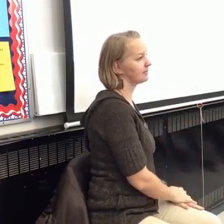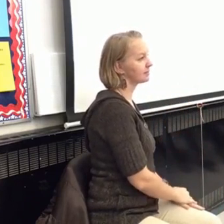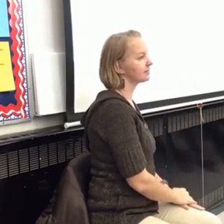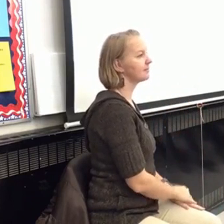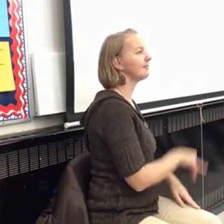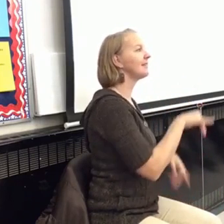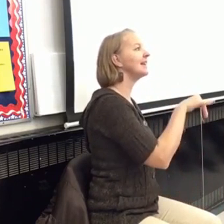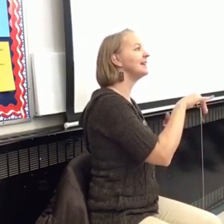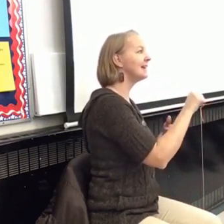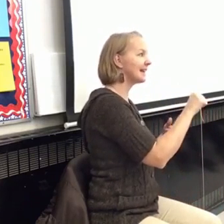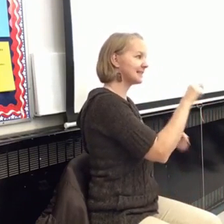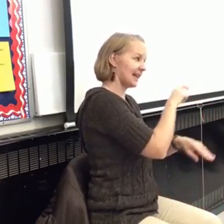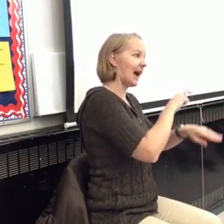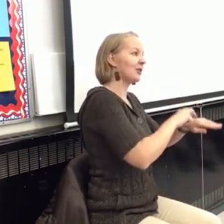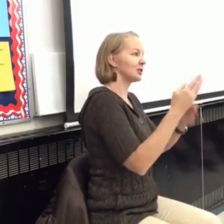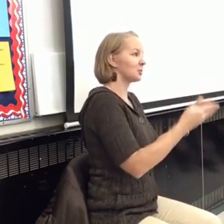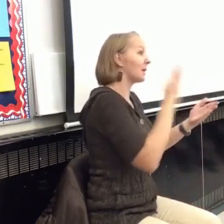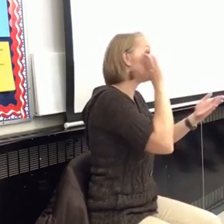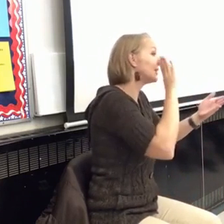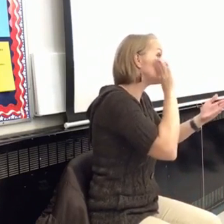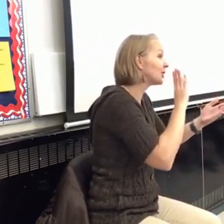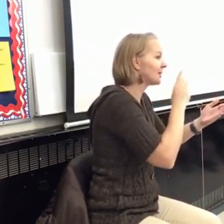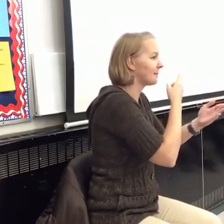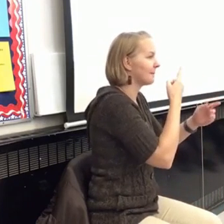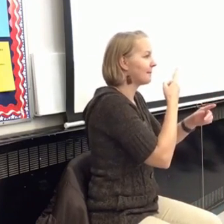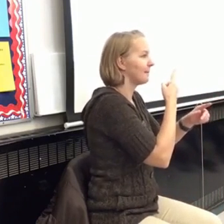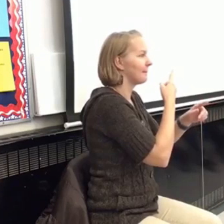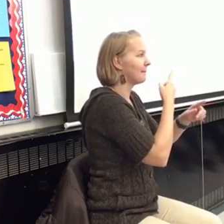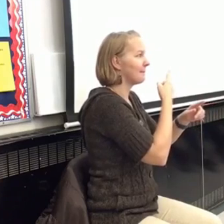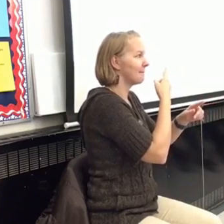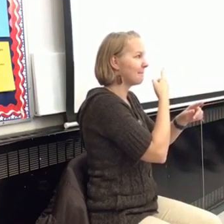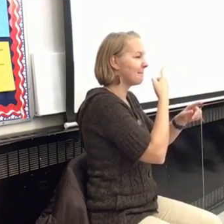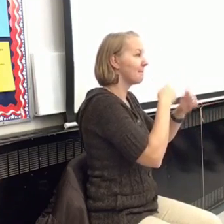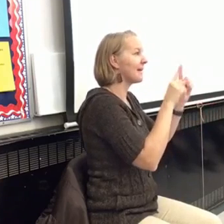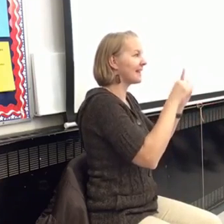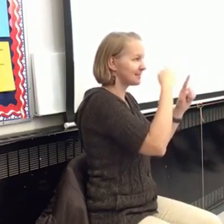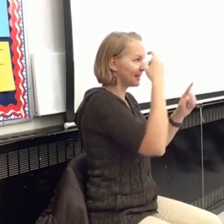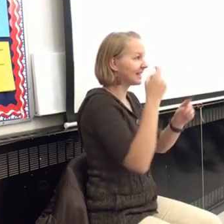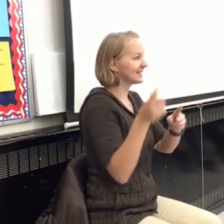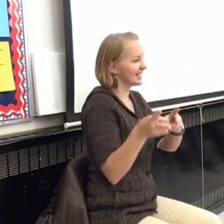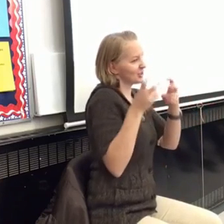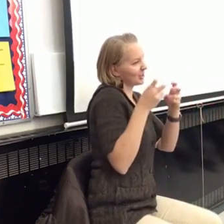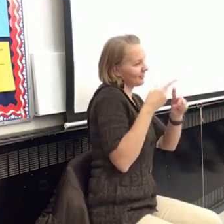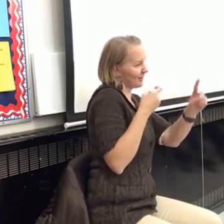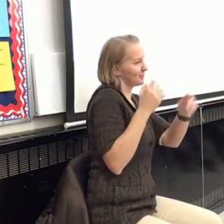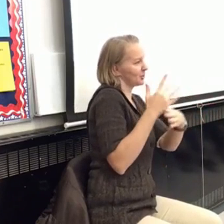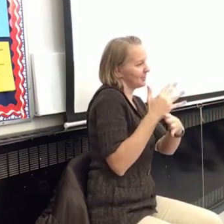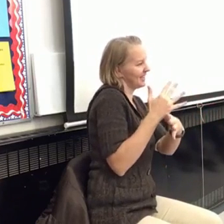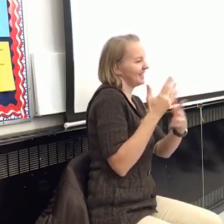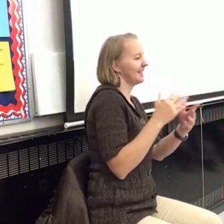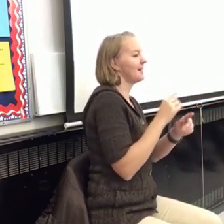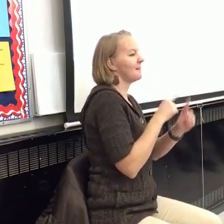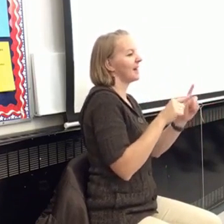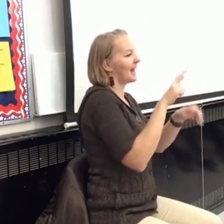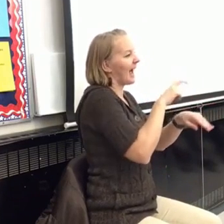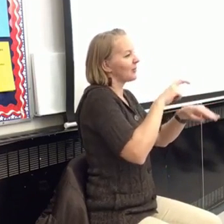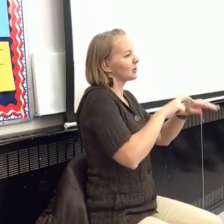Now, yes, the Irish did bring beer, but that's because they took it from Germany. Also a lot of Irish whiskey as